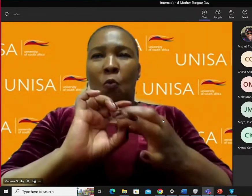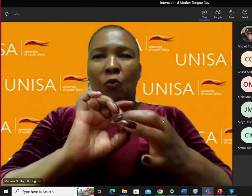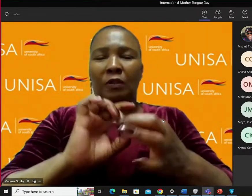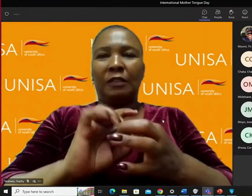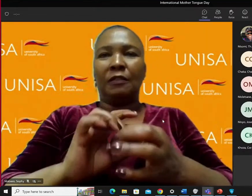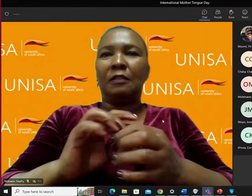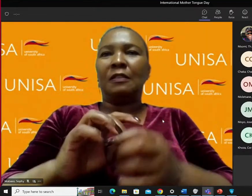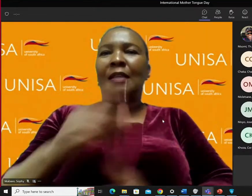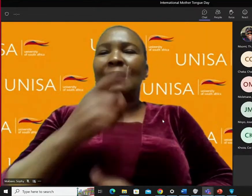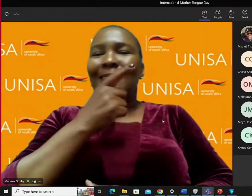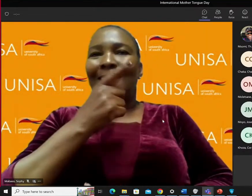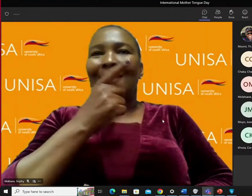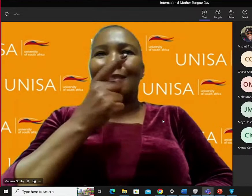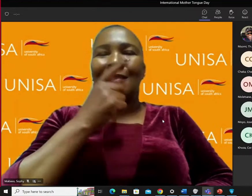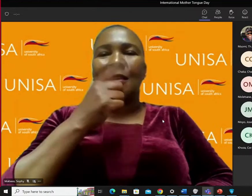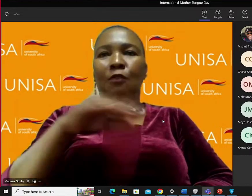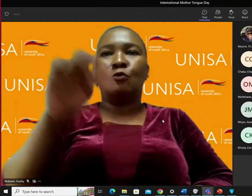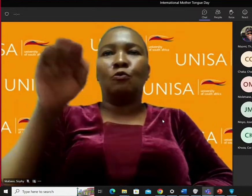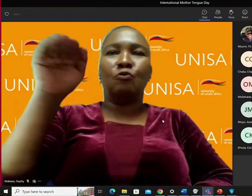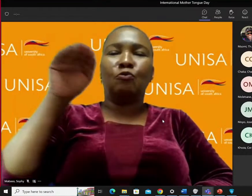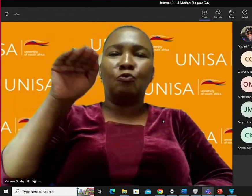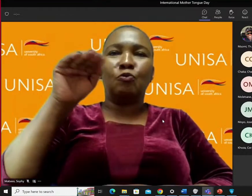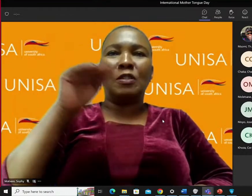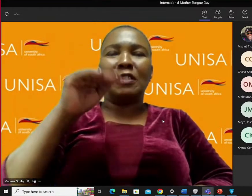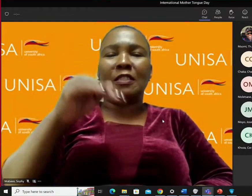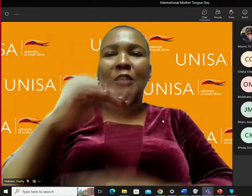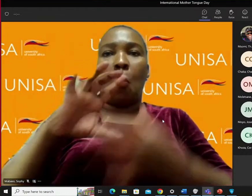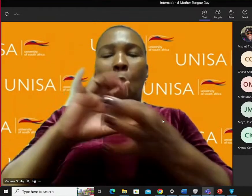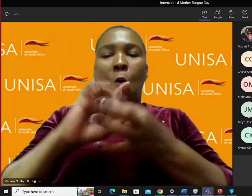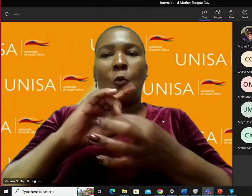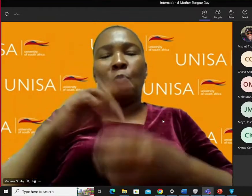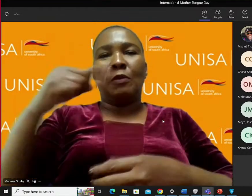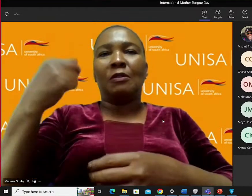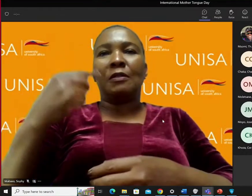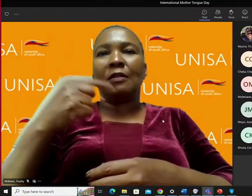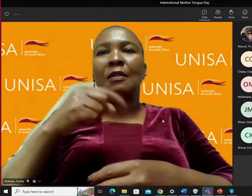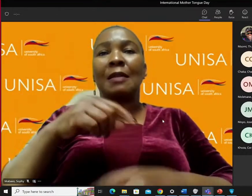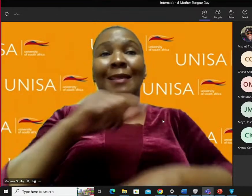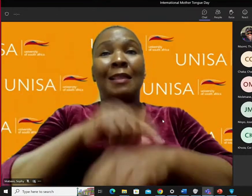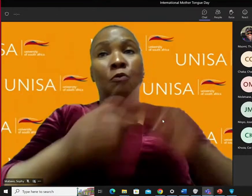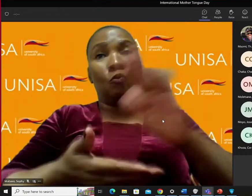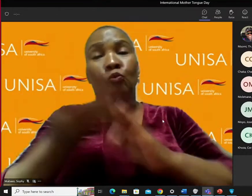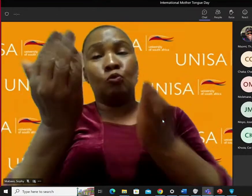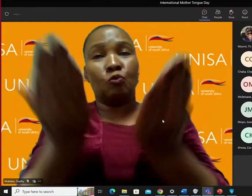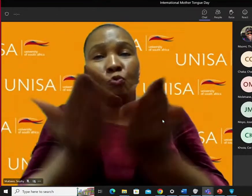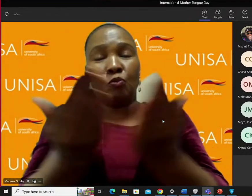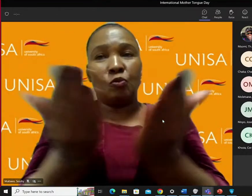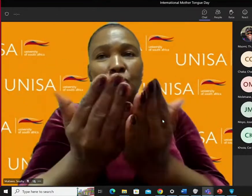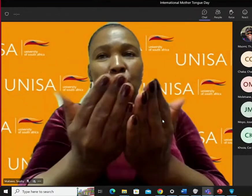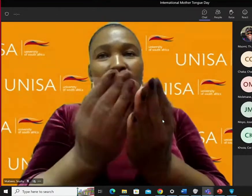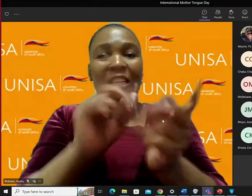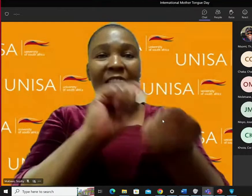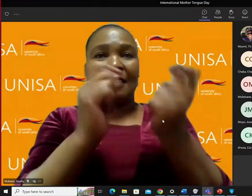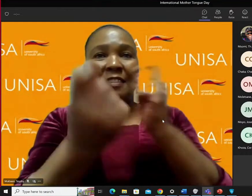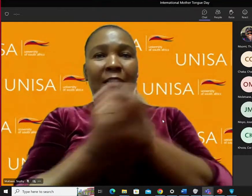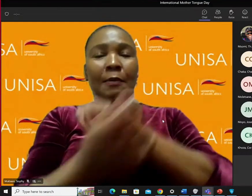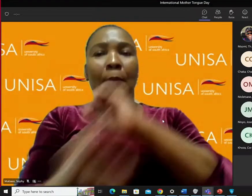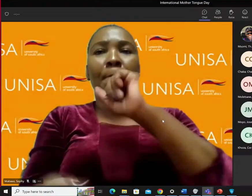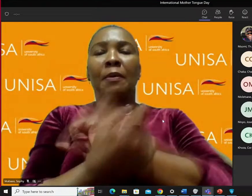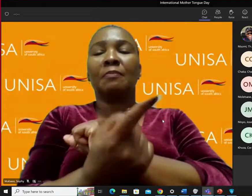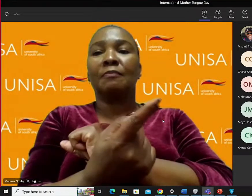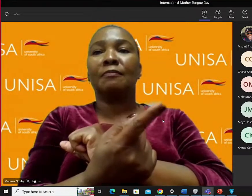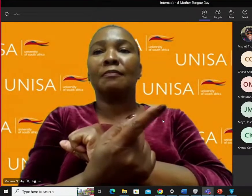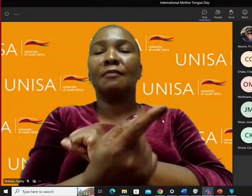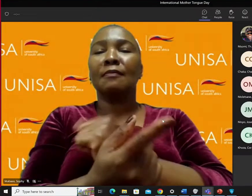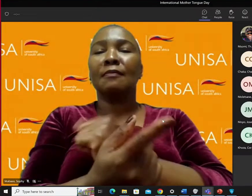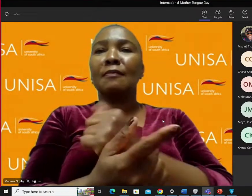as her home language. When she went into school, that's when the change happened, you know. She went into school, and